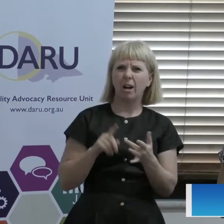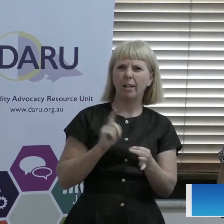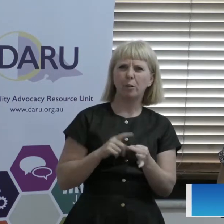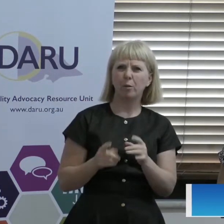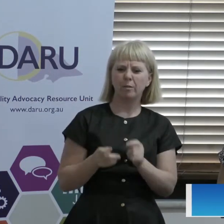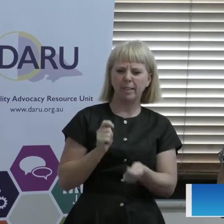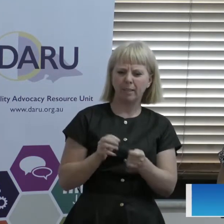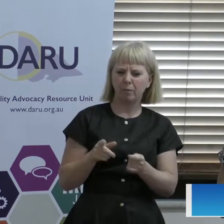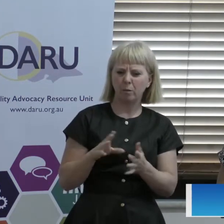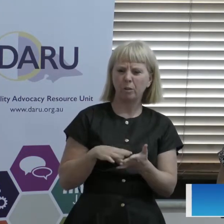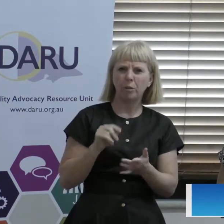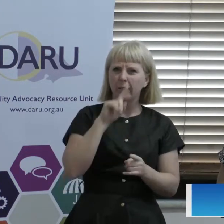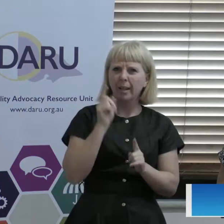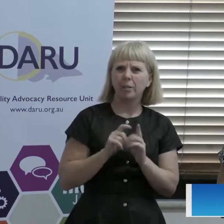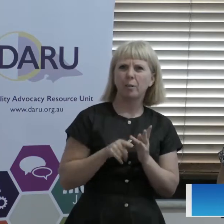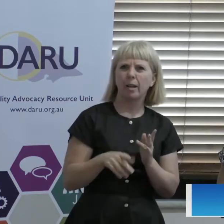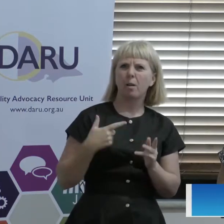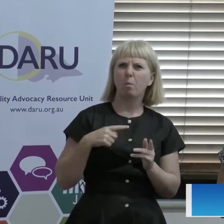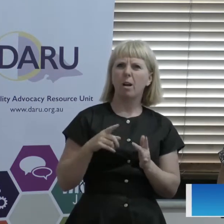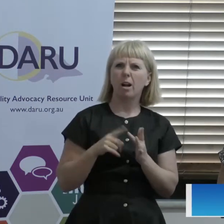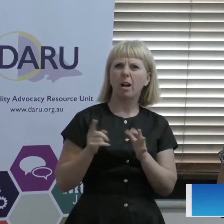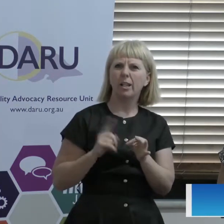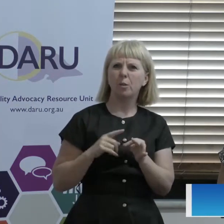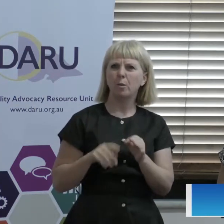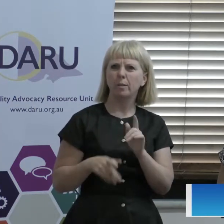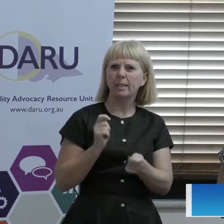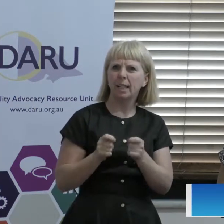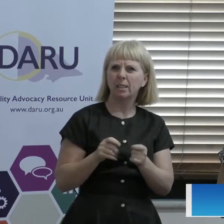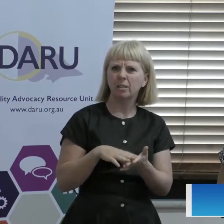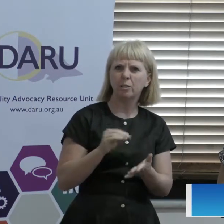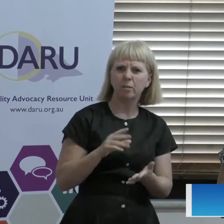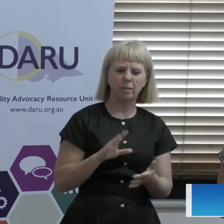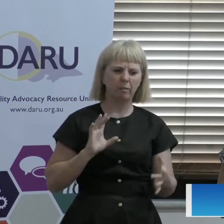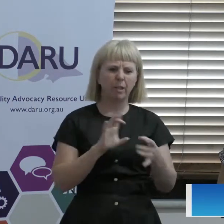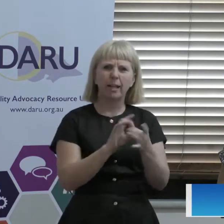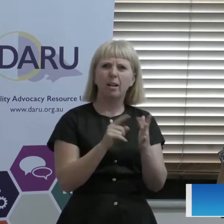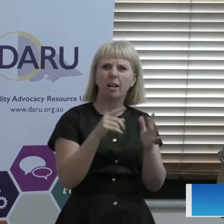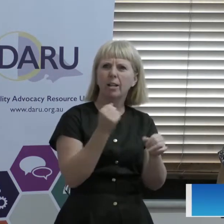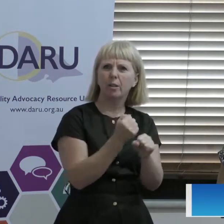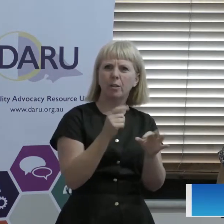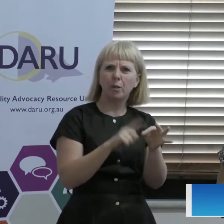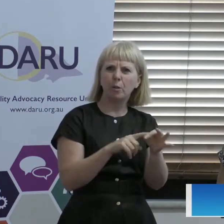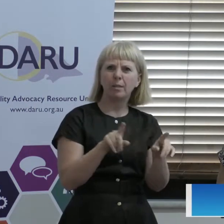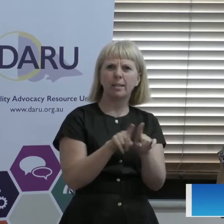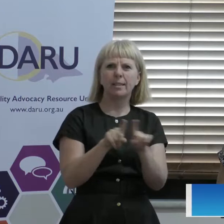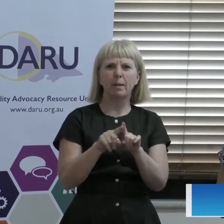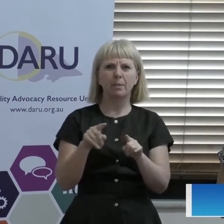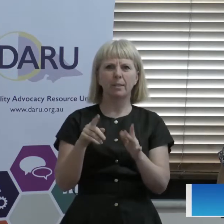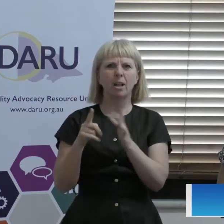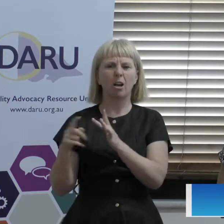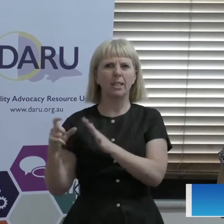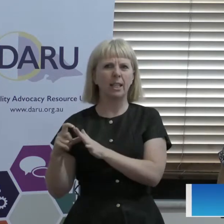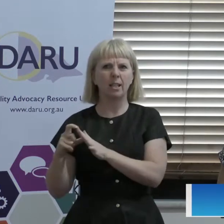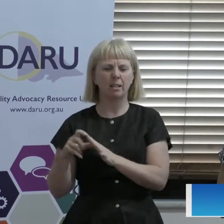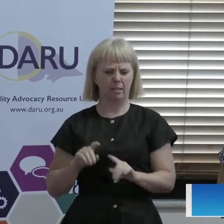can't even do it. And why do we need to IQ test them anyway? They're relating, you know, IQ as being the same as an intellectual disability, which it's not. We